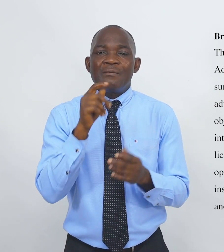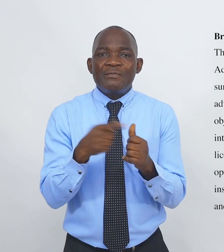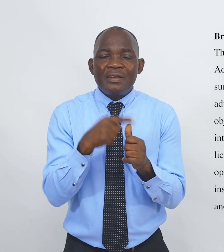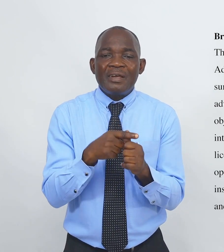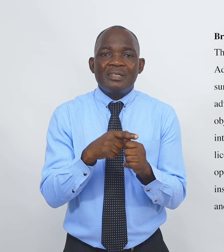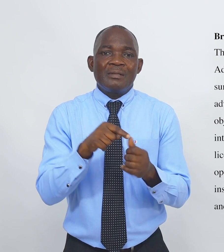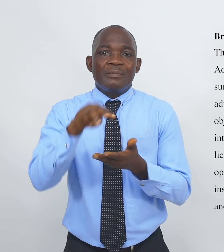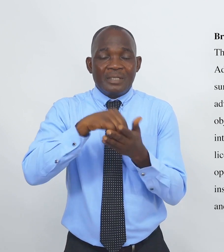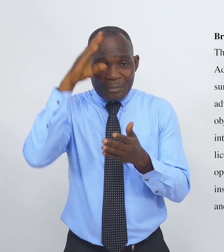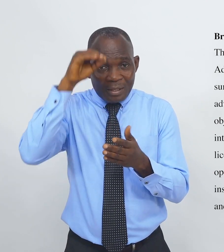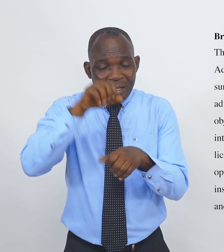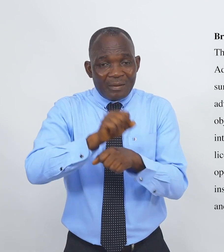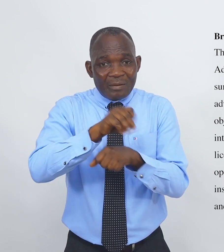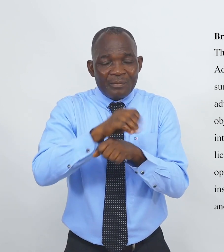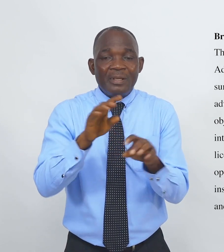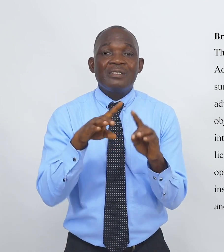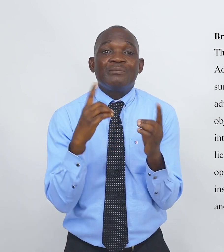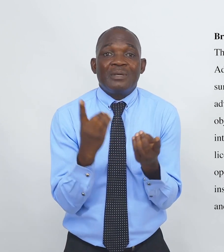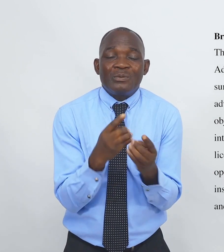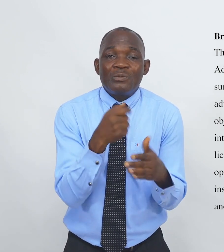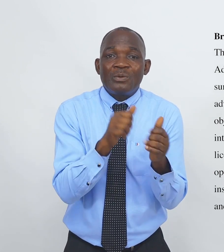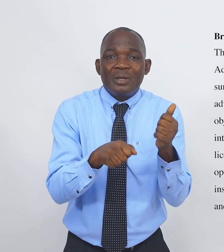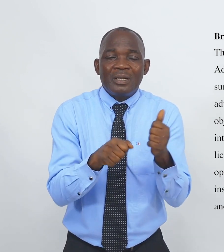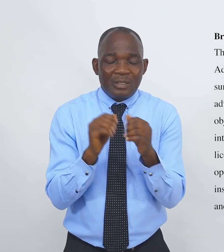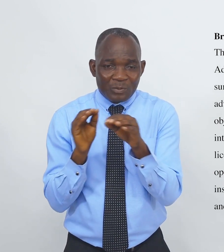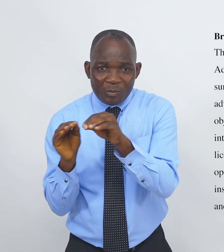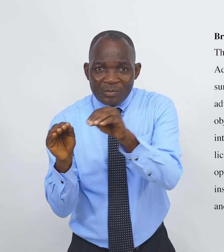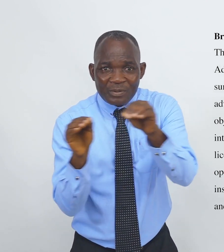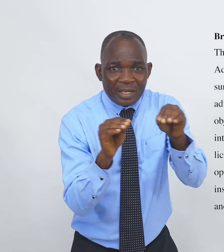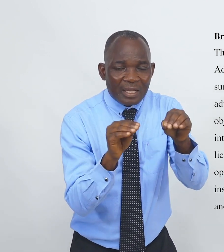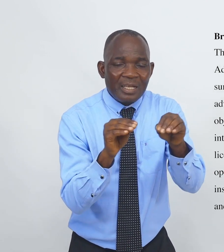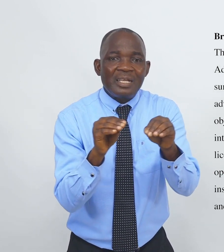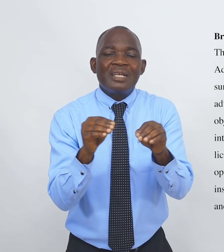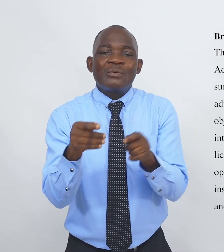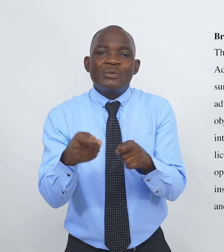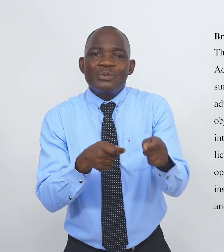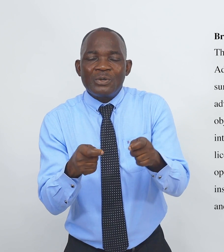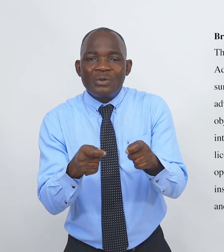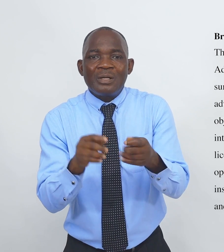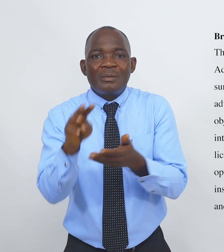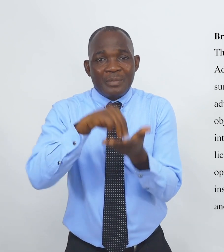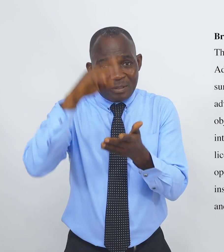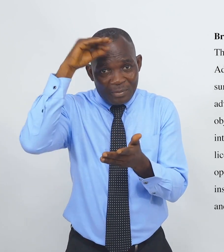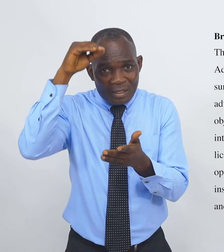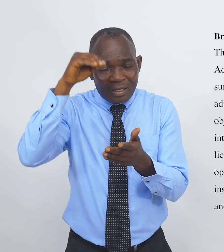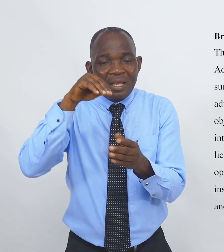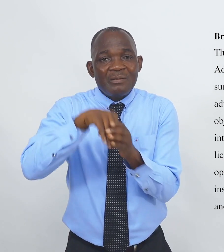and Advisors Department is the supervision and surveillance of broker-dealers, investment advisors,